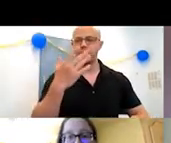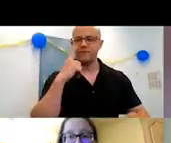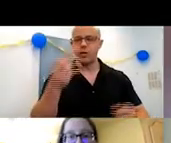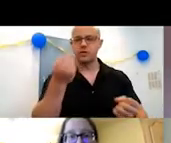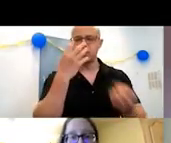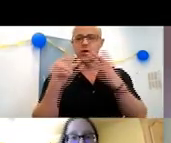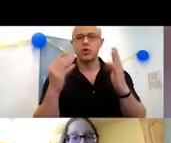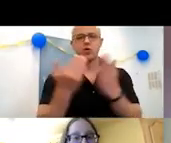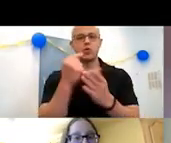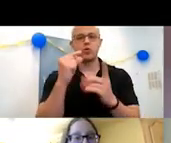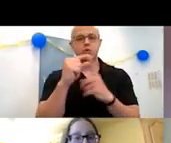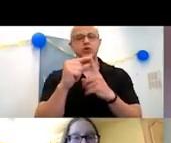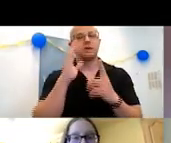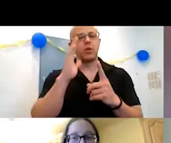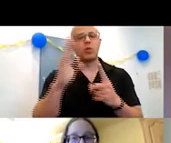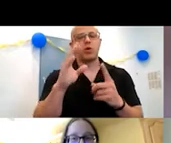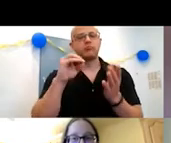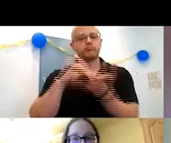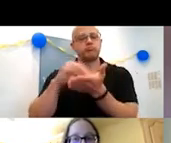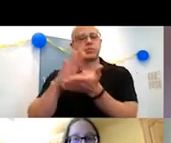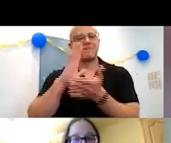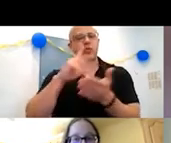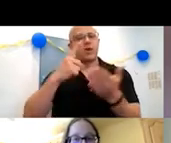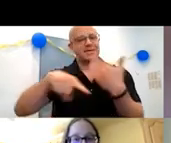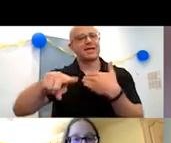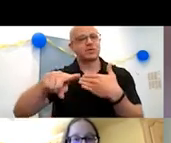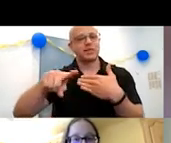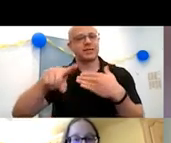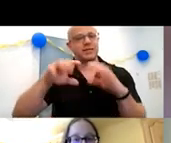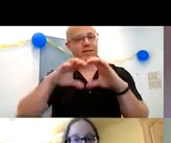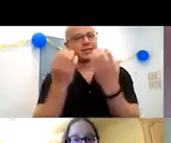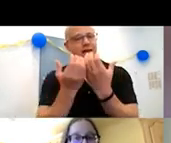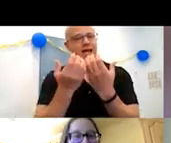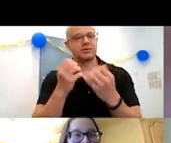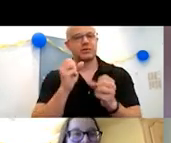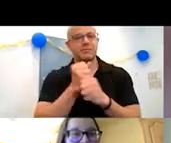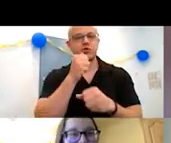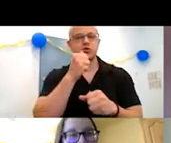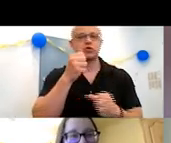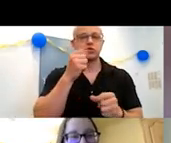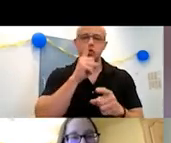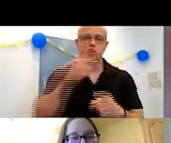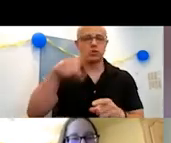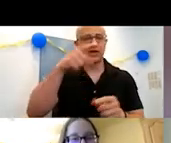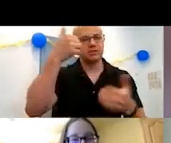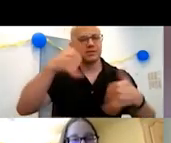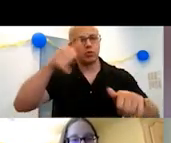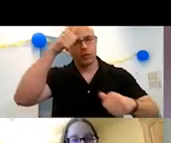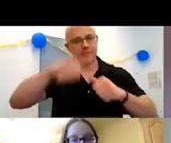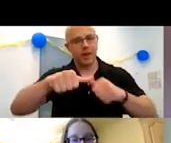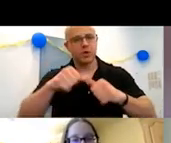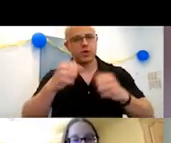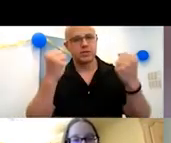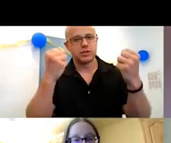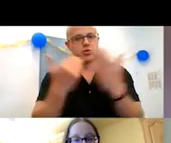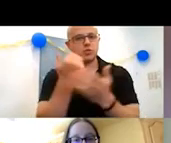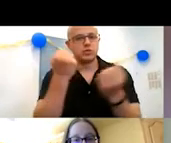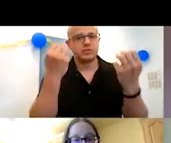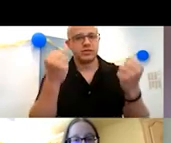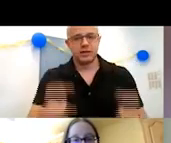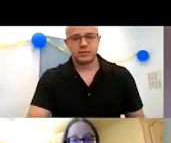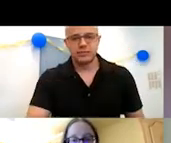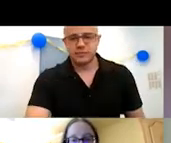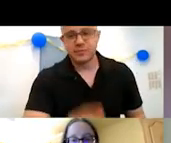Okay, perfect. Thank you for giving me new words to put down for next week's class. Making sure